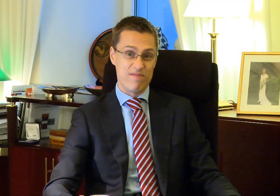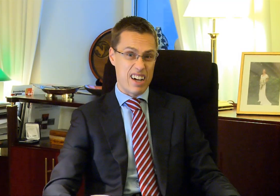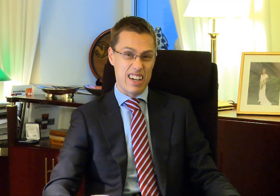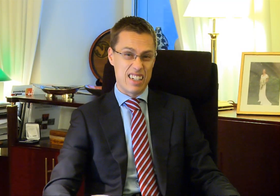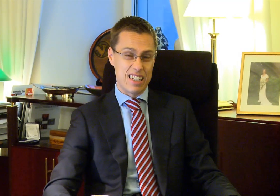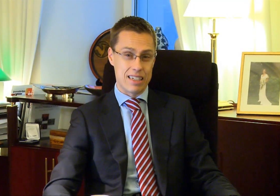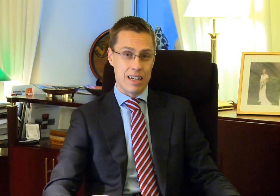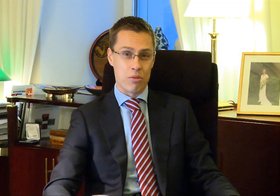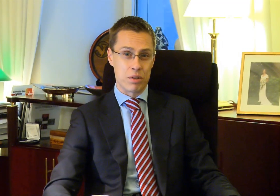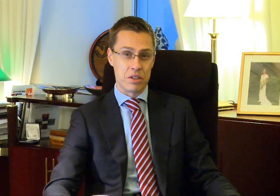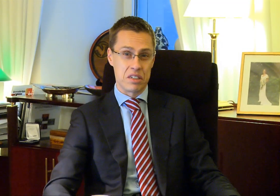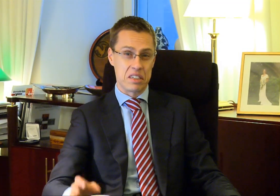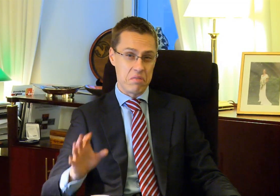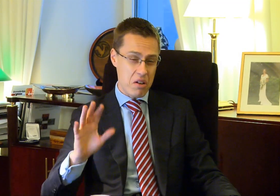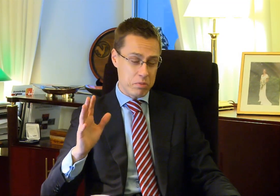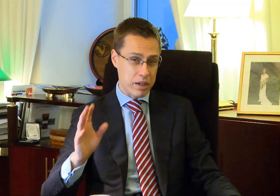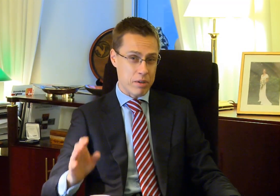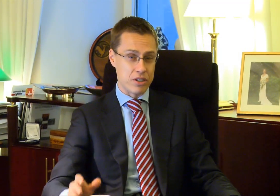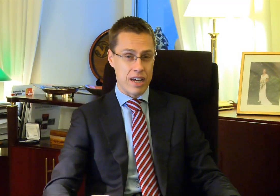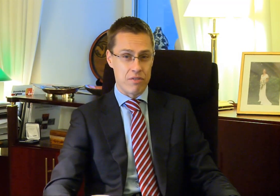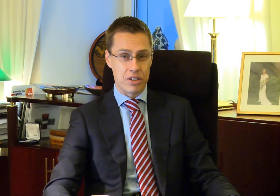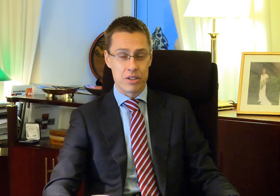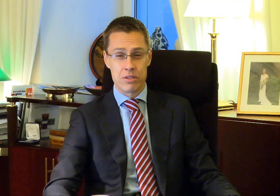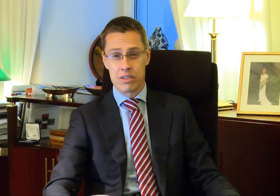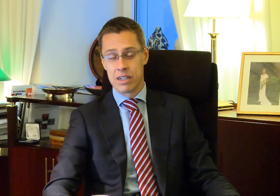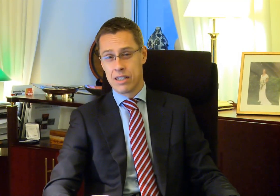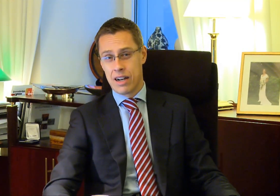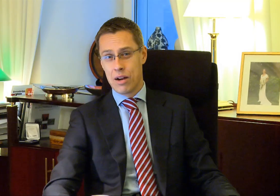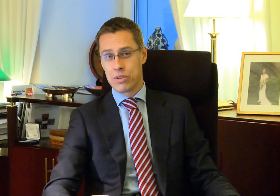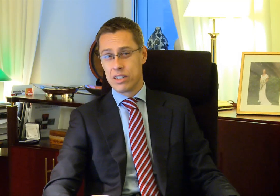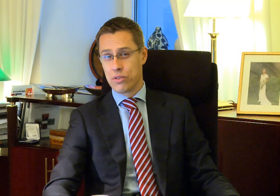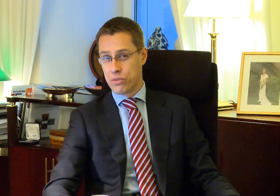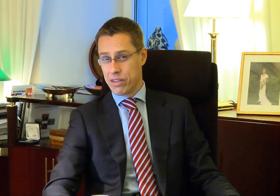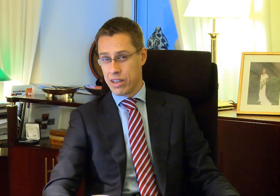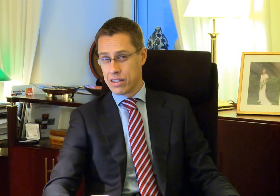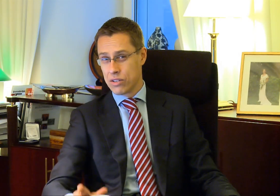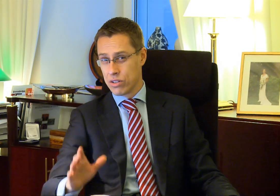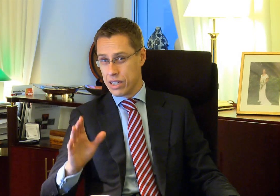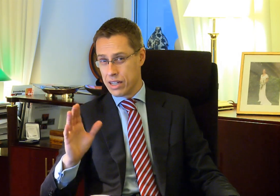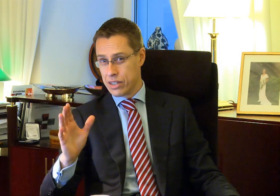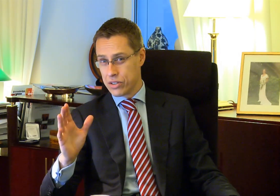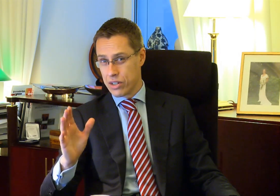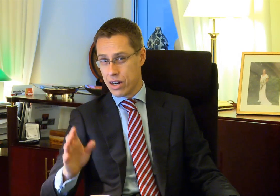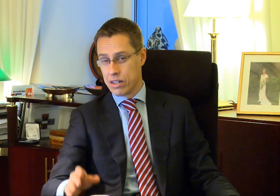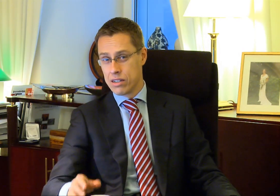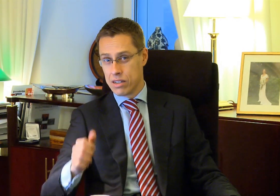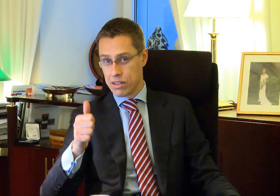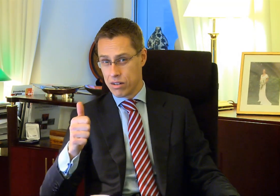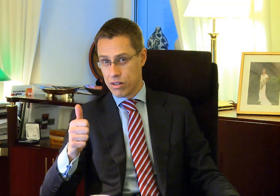I didn't seize that opportunity I was pretty much an average student I was into three things as all teenagers are Girls,